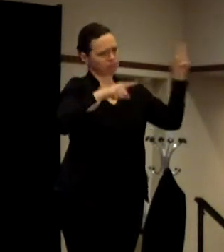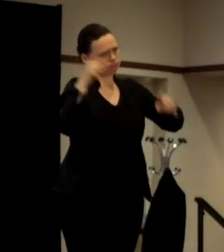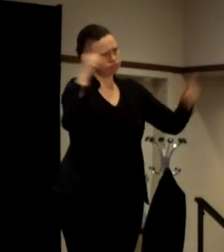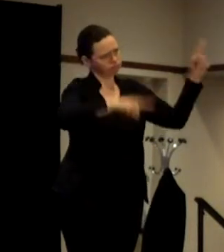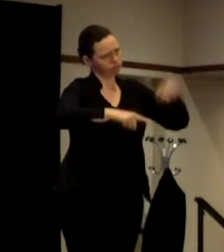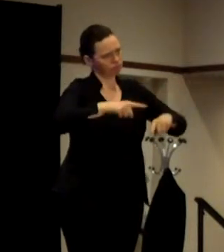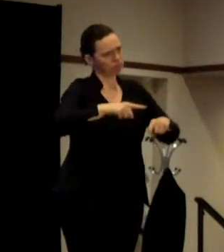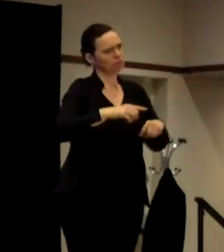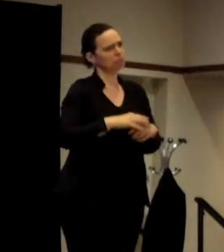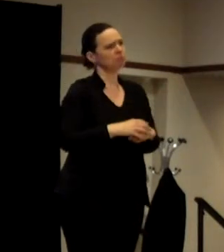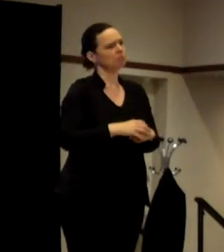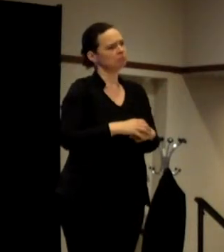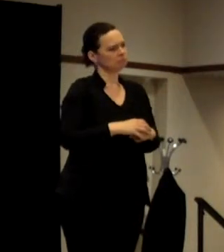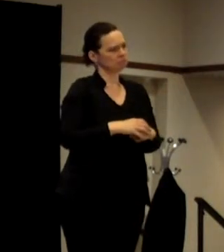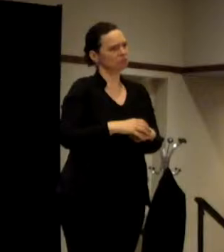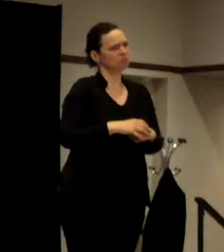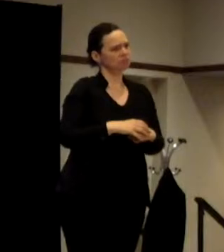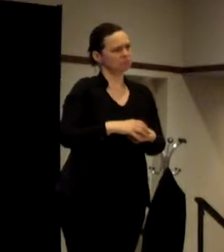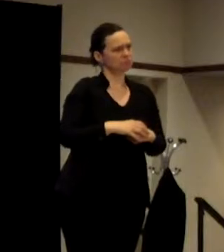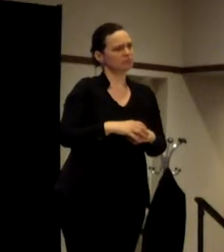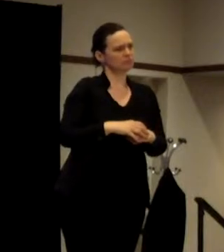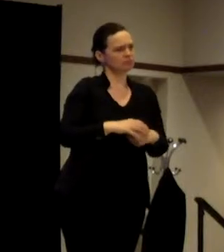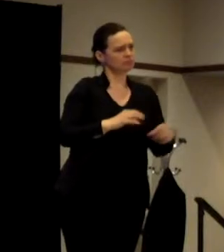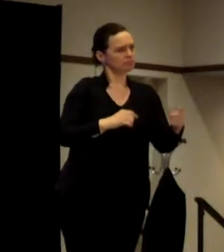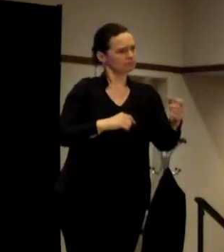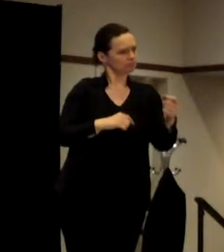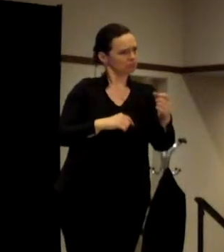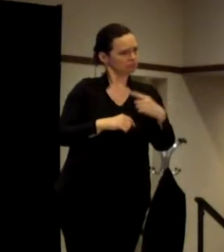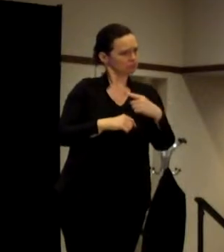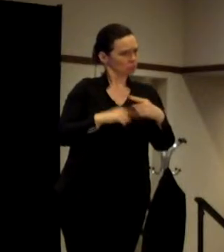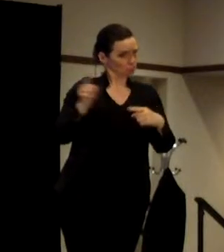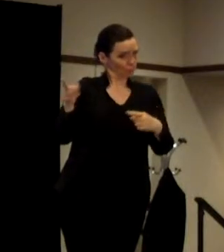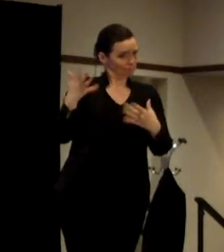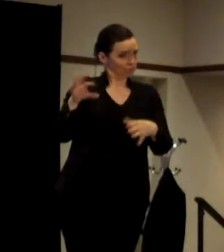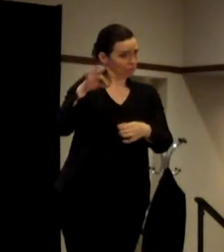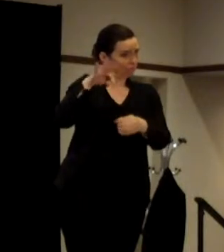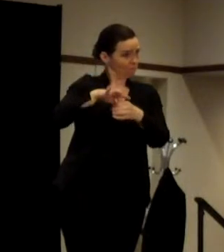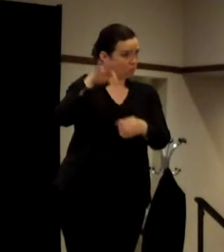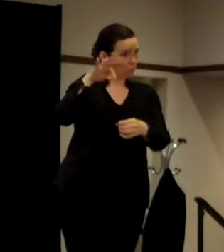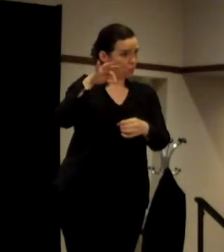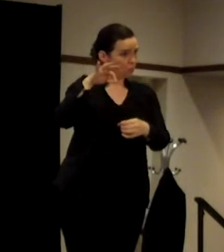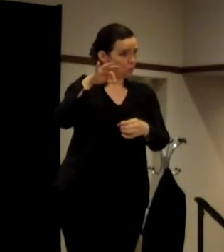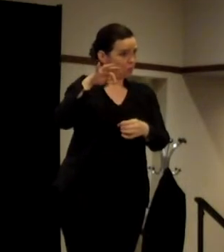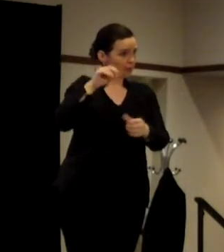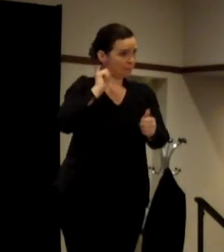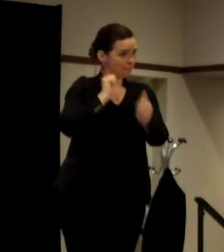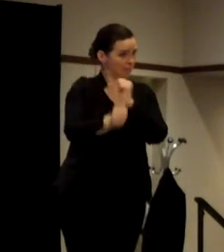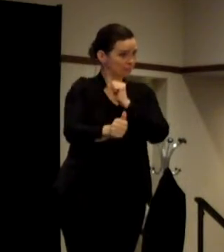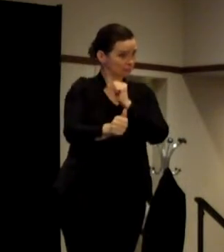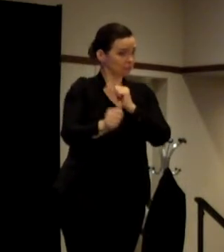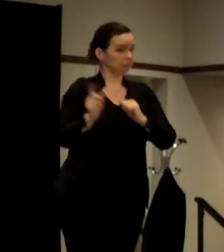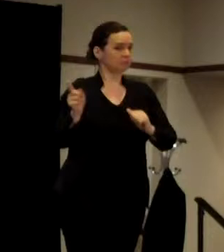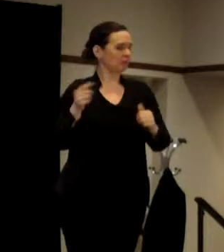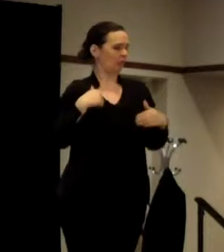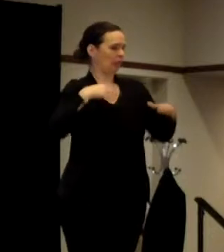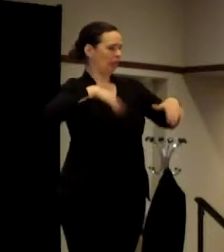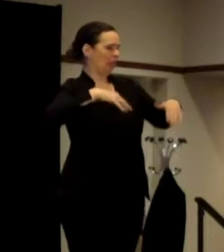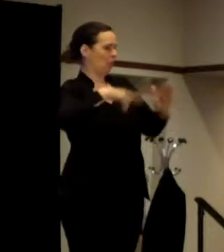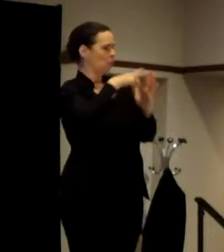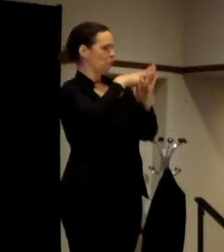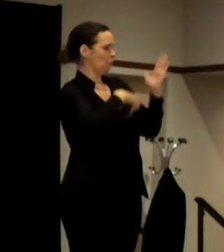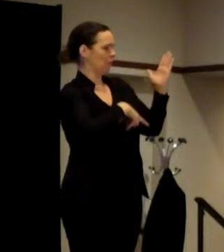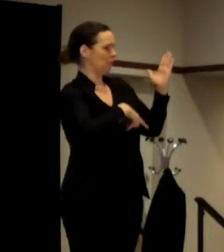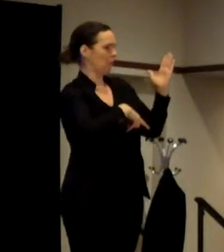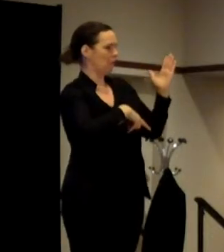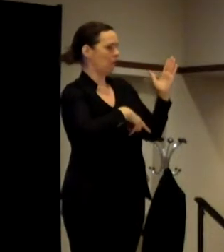read the rest of the stuff, Andrew, so I don't even know. Out of the 1.9 trillion is a ton of money. You're gonna have a